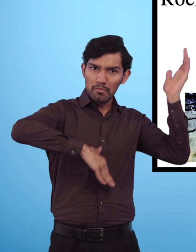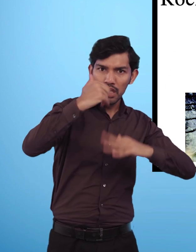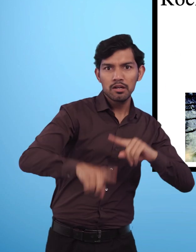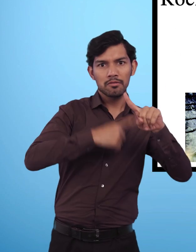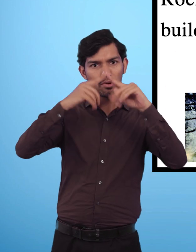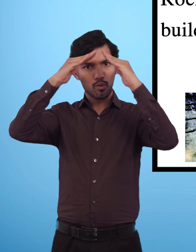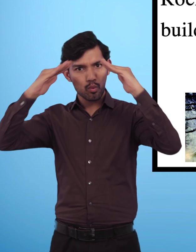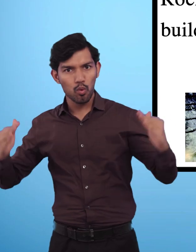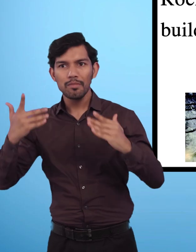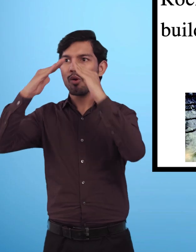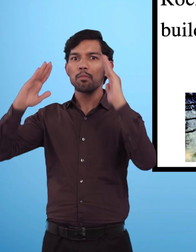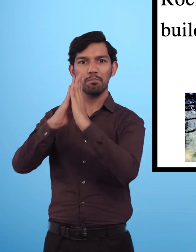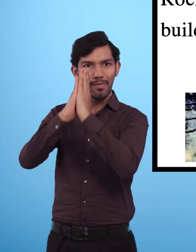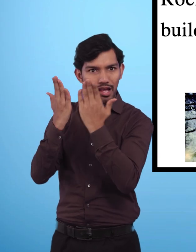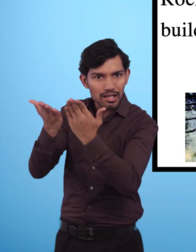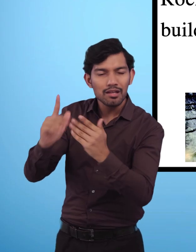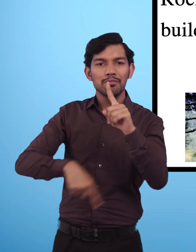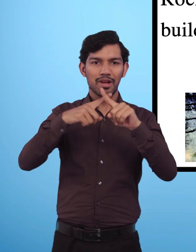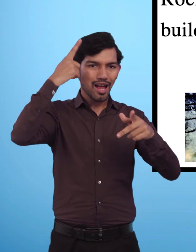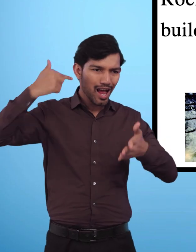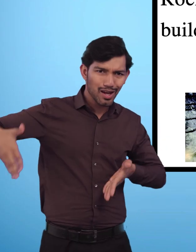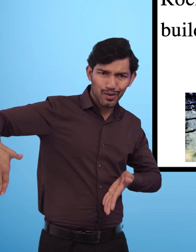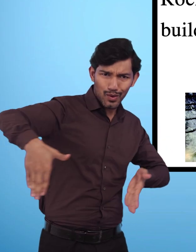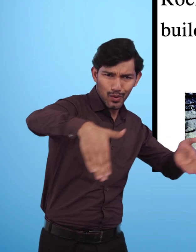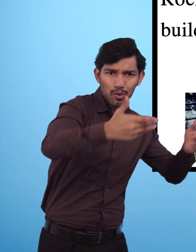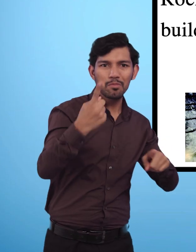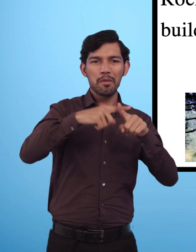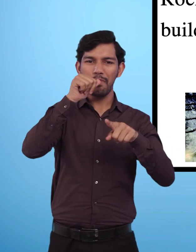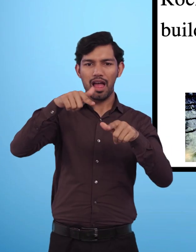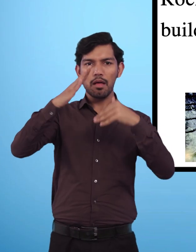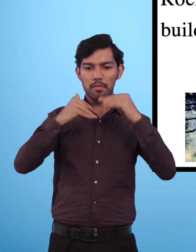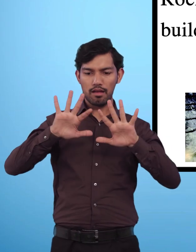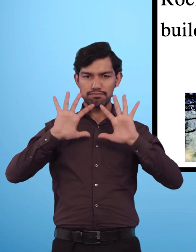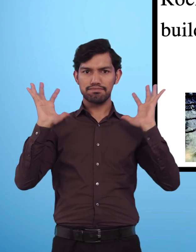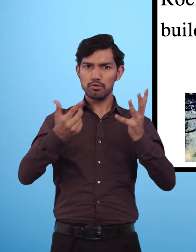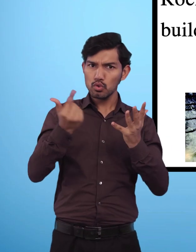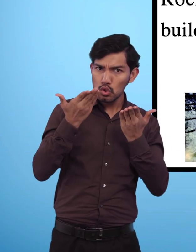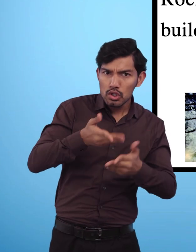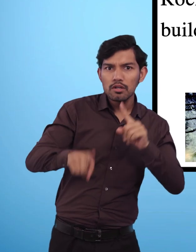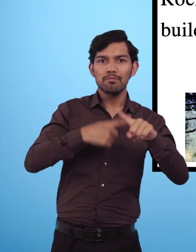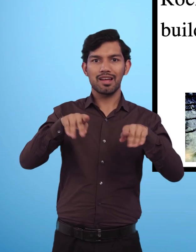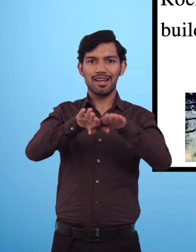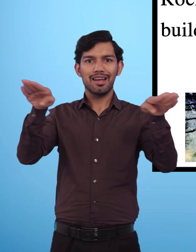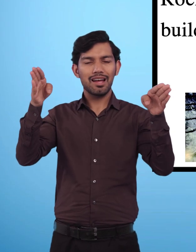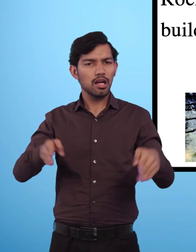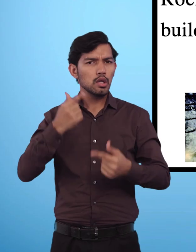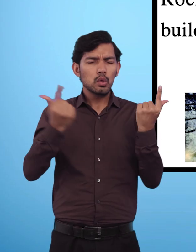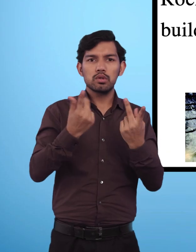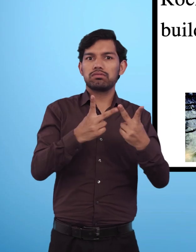houses, buildings, temples, roads, dams, and tabletops.